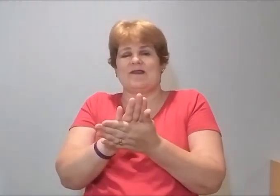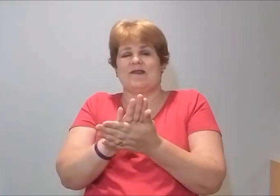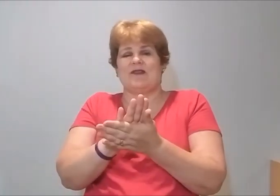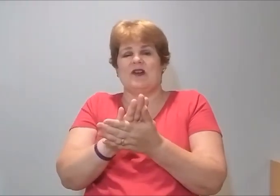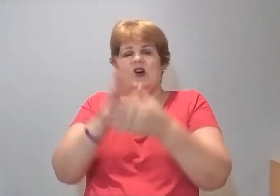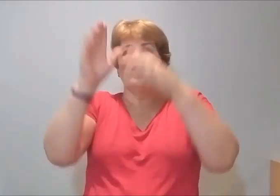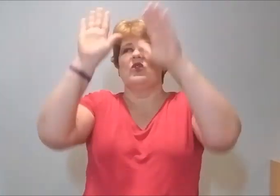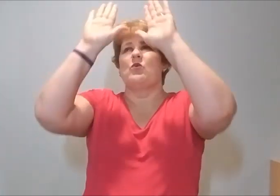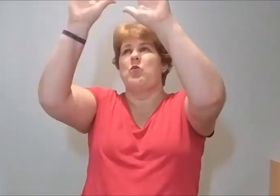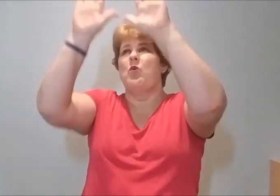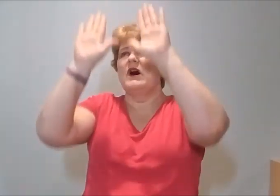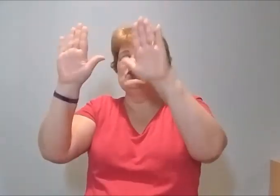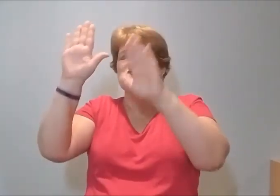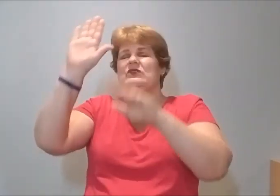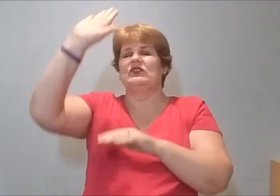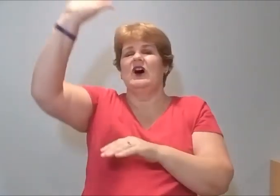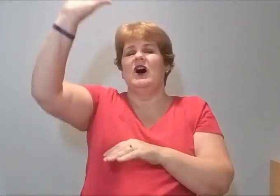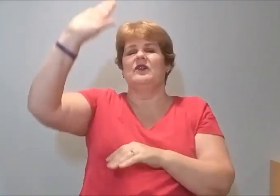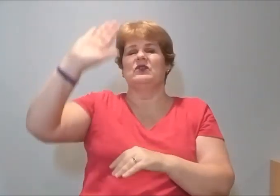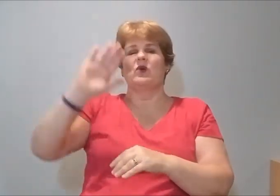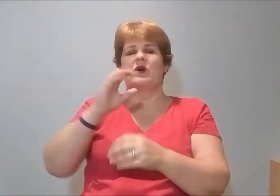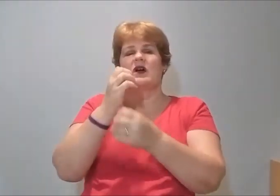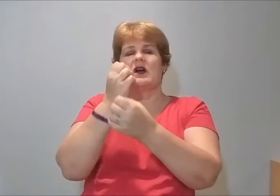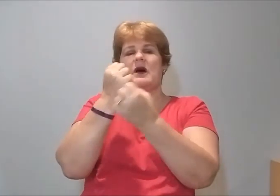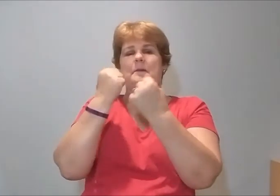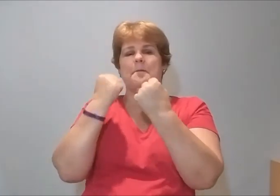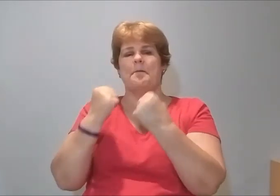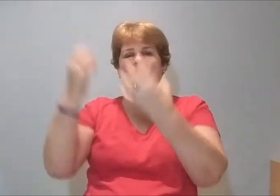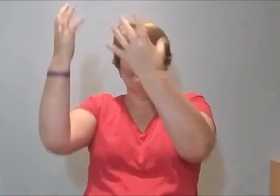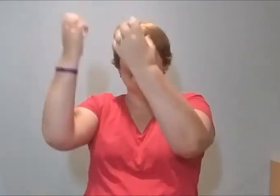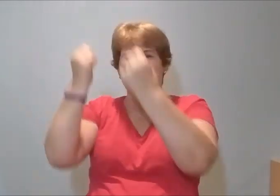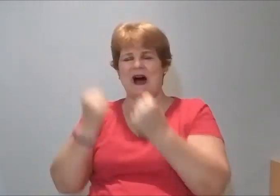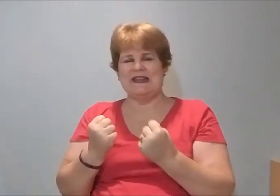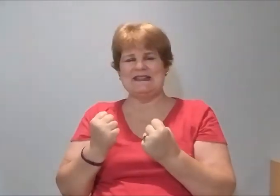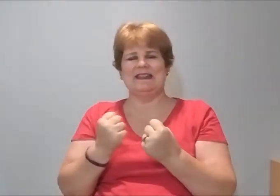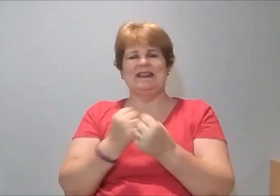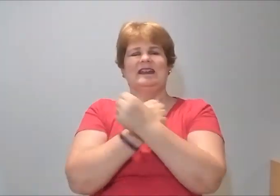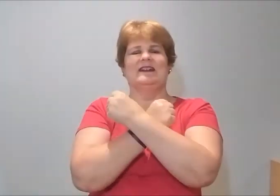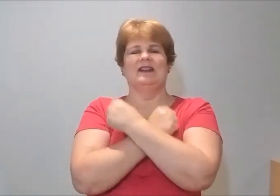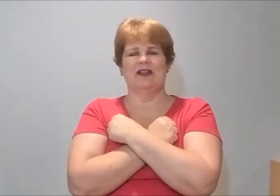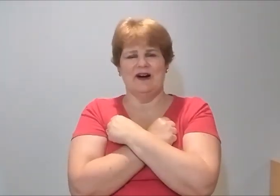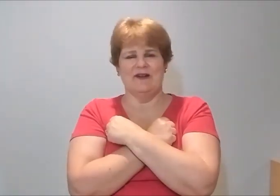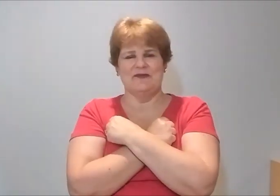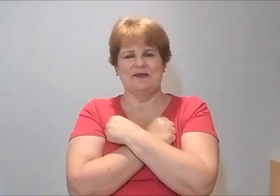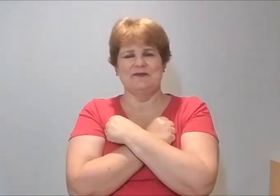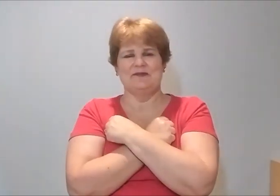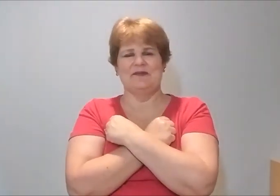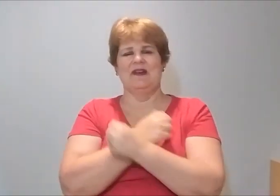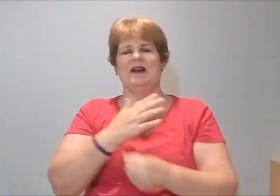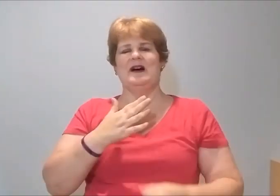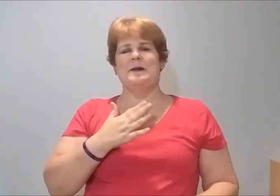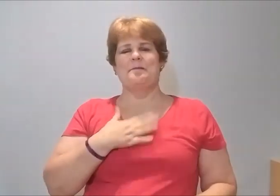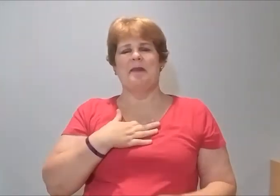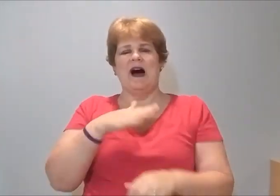praise the wonders of your mighty love.